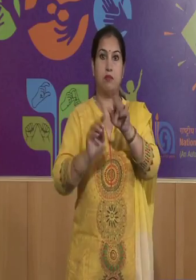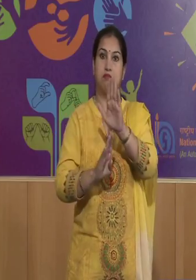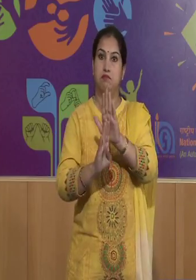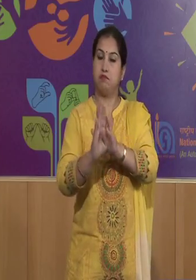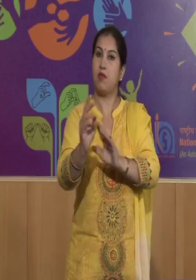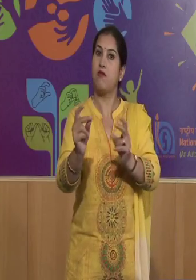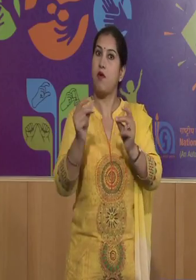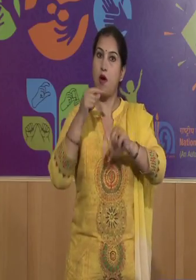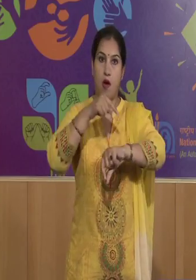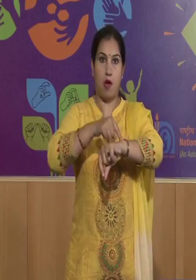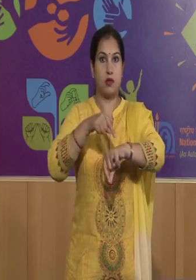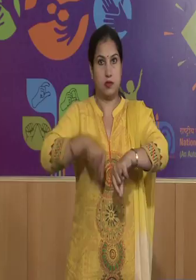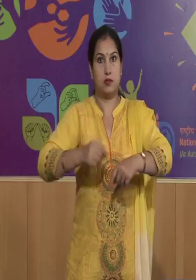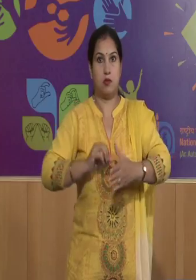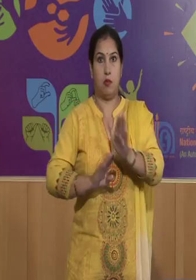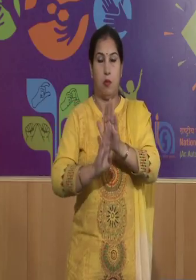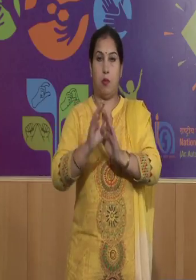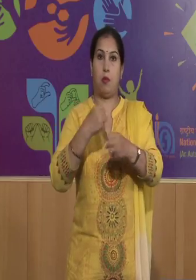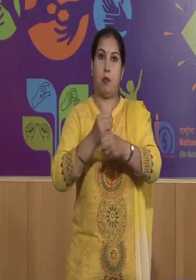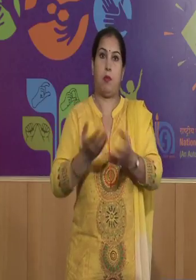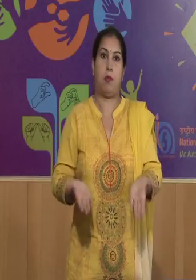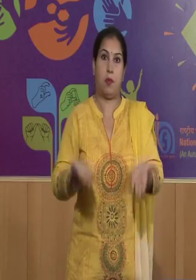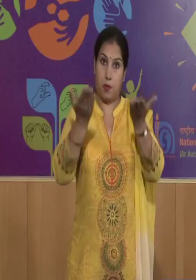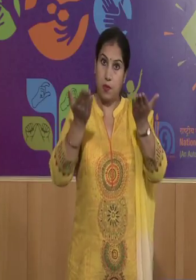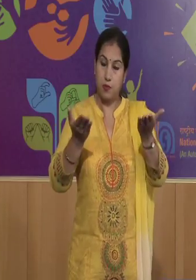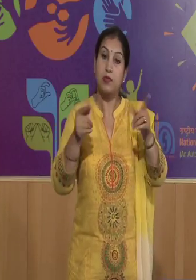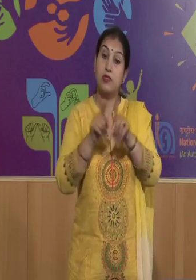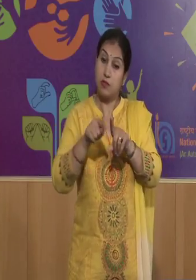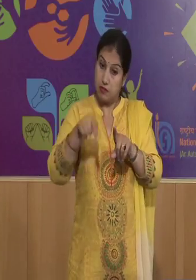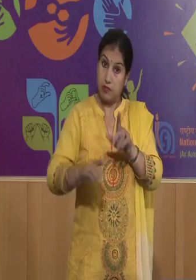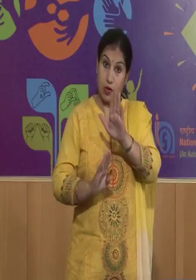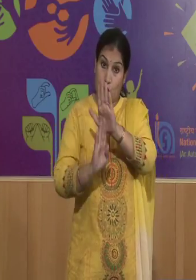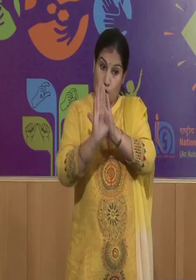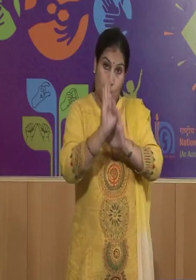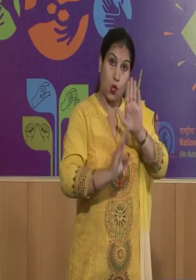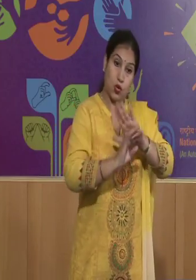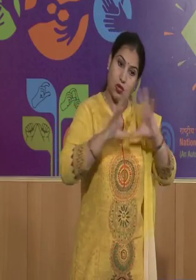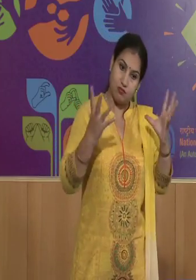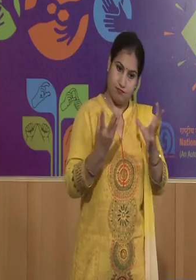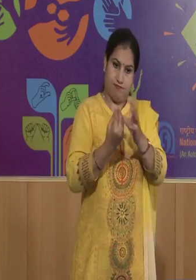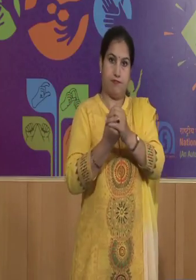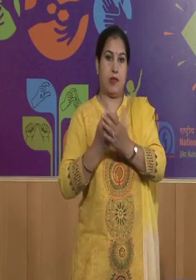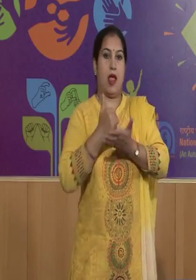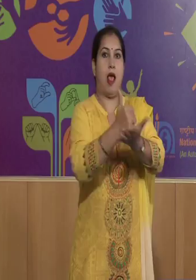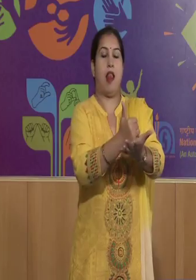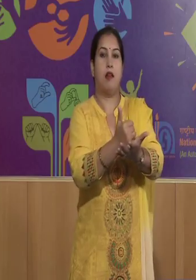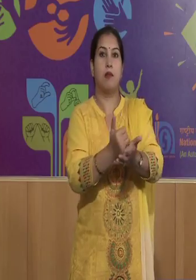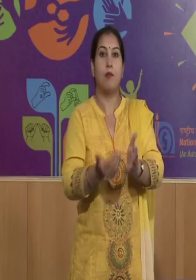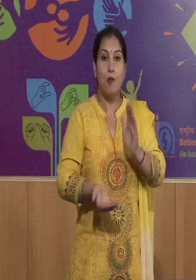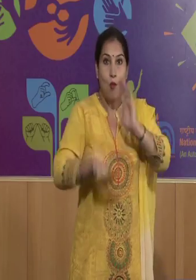rate and helped in the growth of the Industrial Revolution in